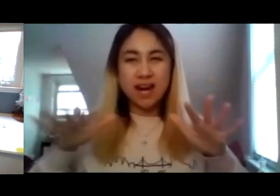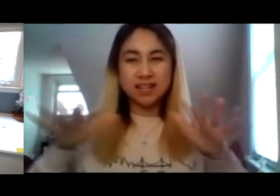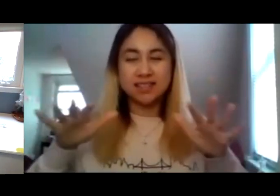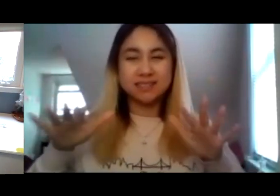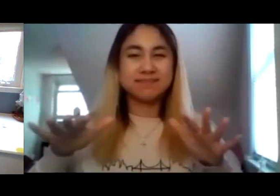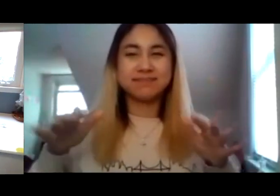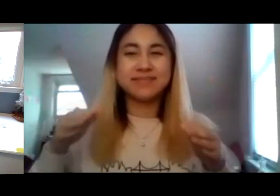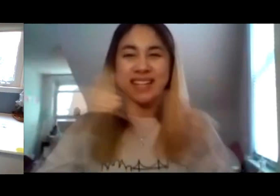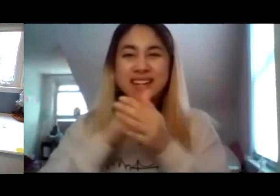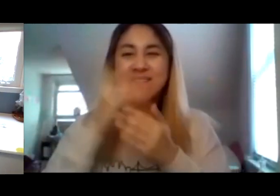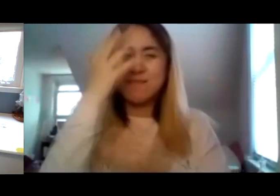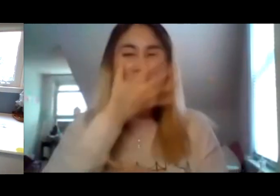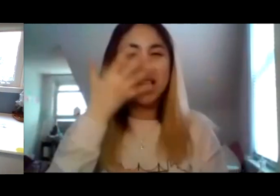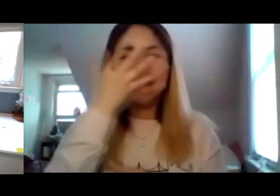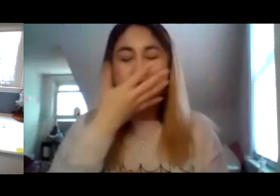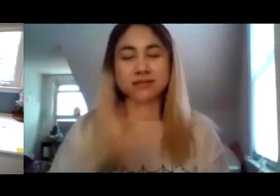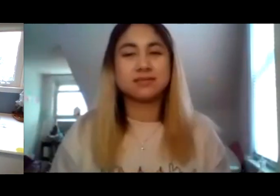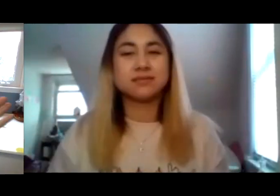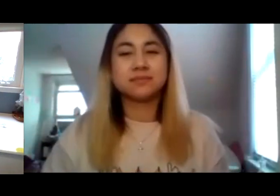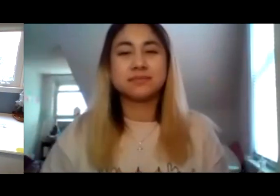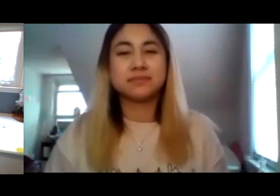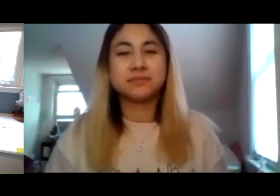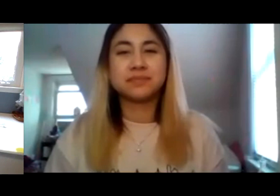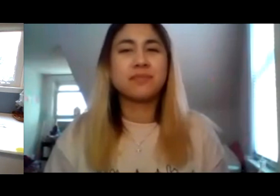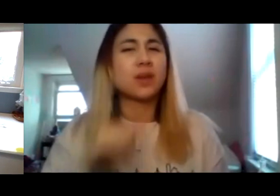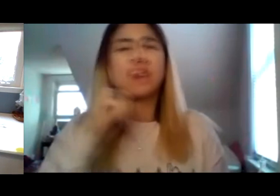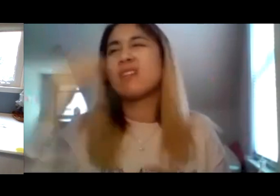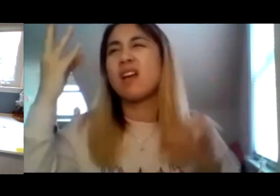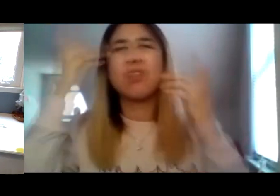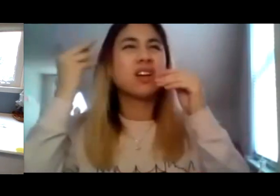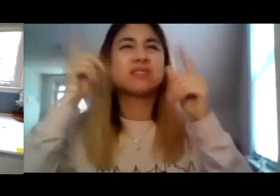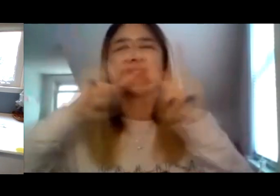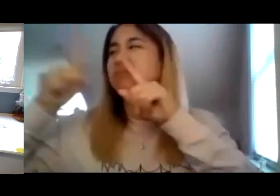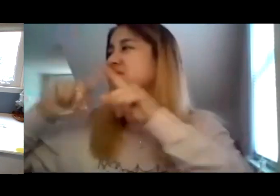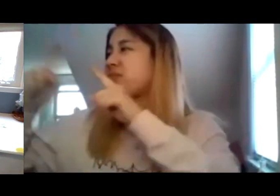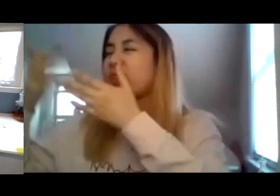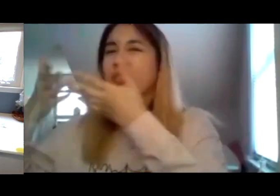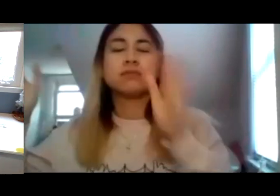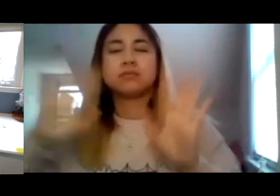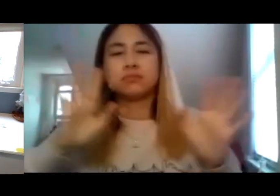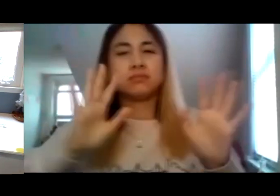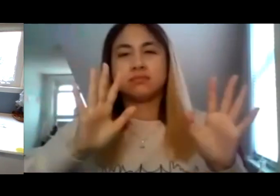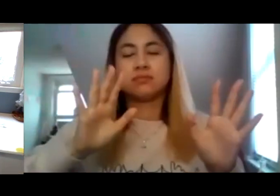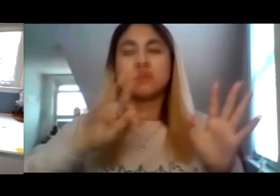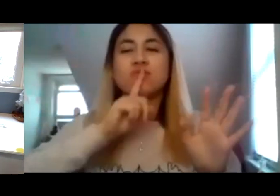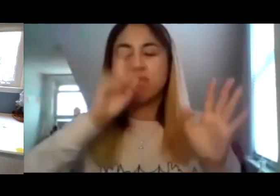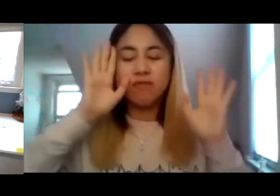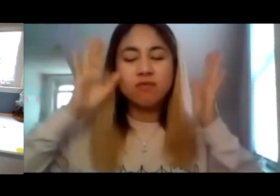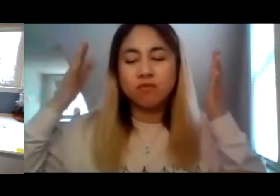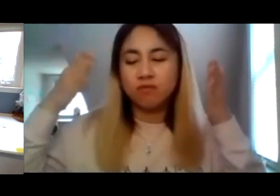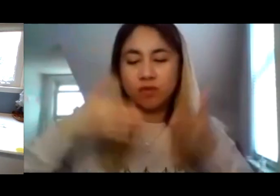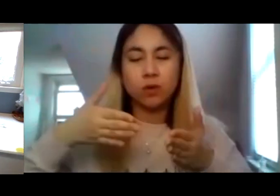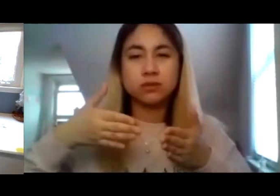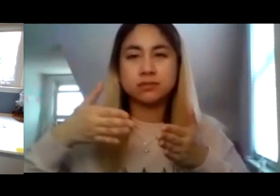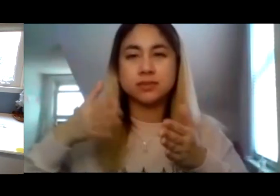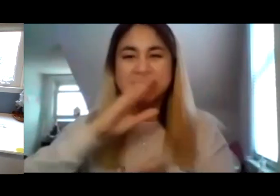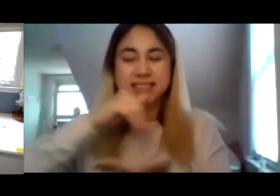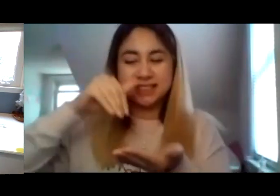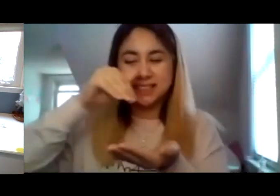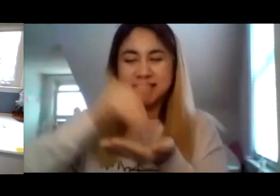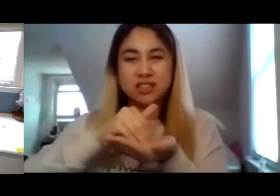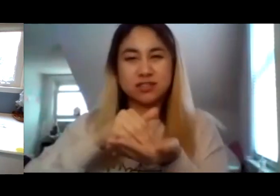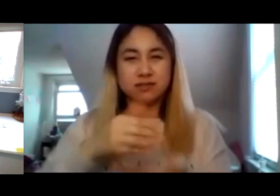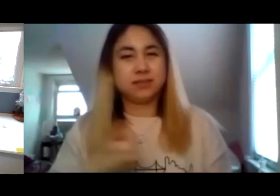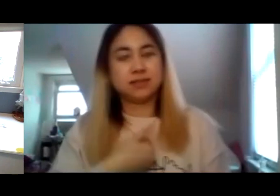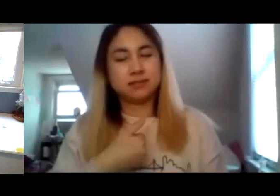face. Okay, so when we're doing that, we're not thinking about anything else. We're totally focusing and centering on